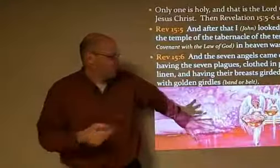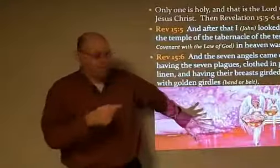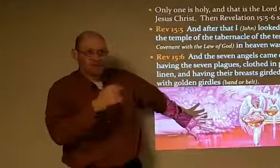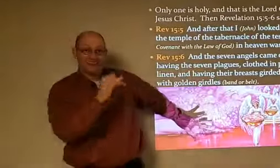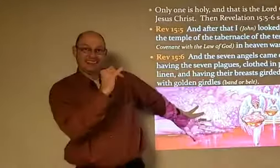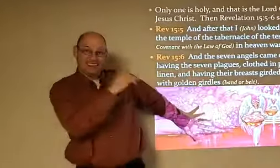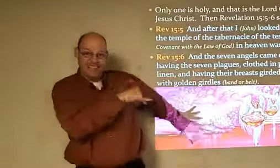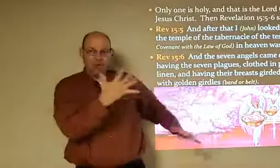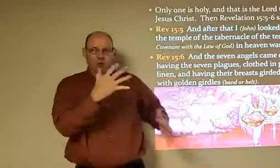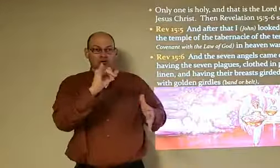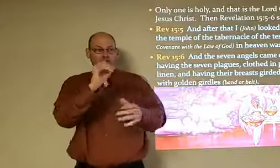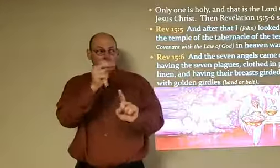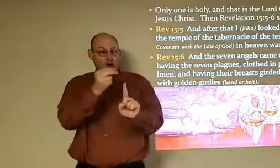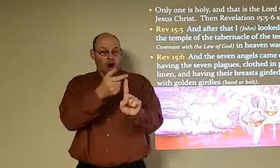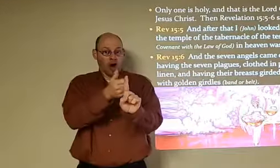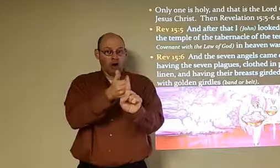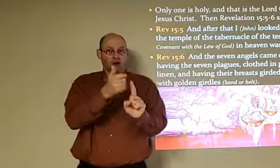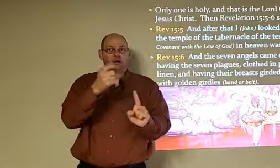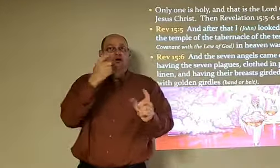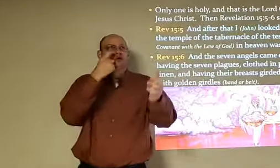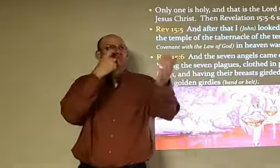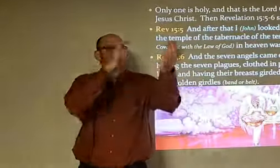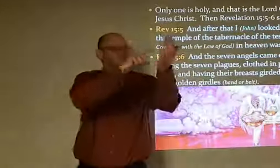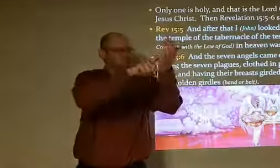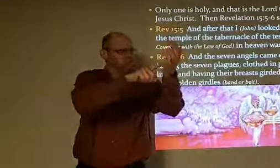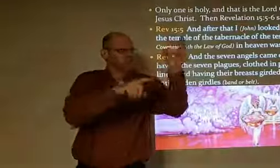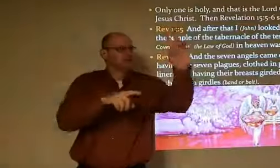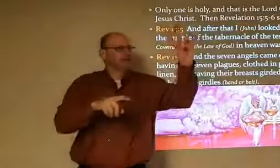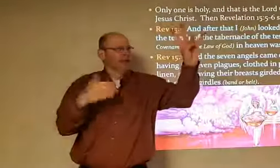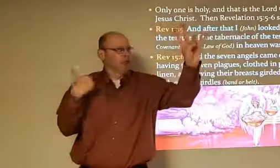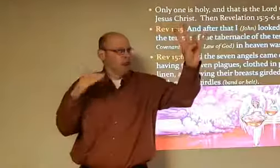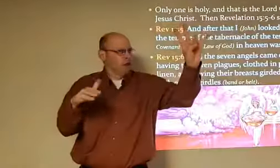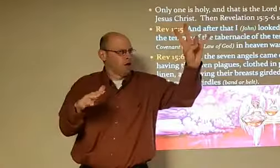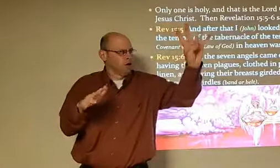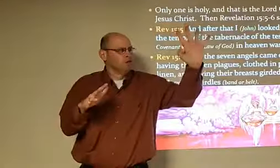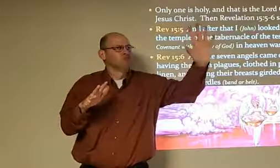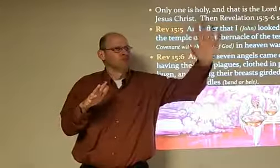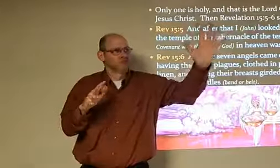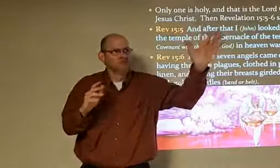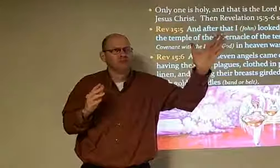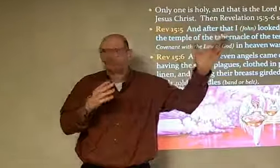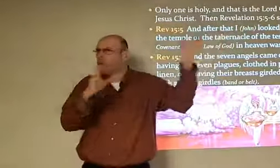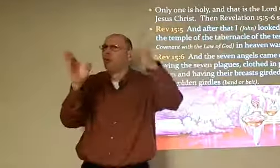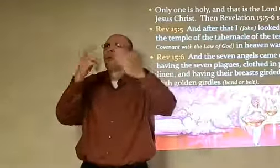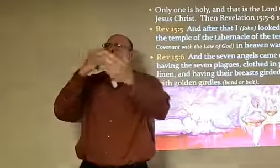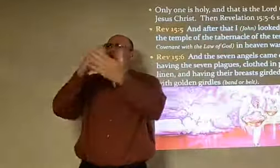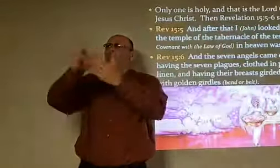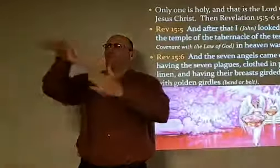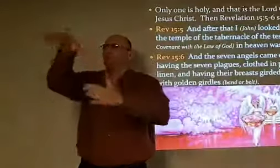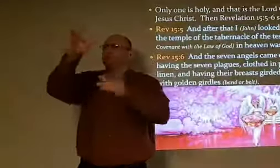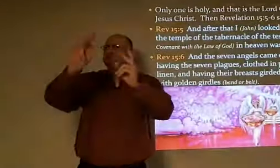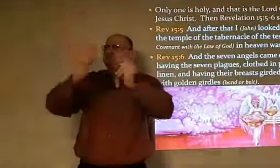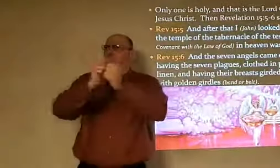descriptions throughout the Bible there. But what John saw, he noticed, he saw seven angels. He